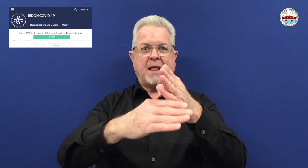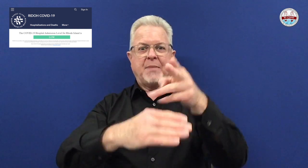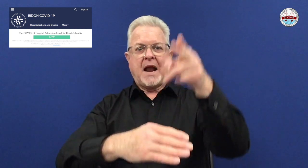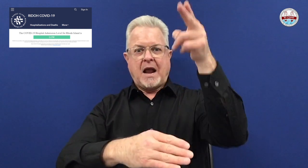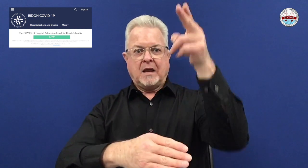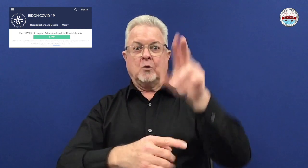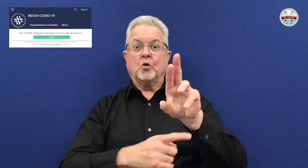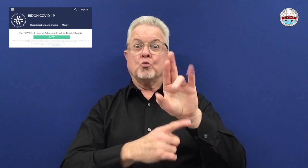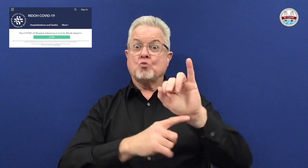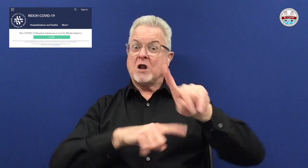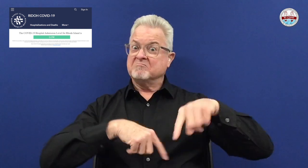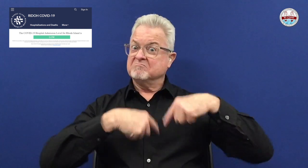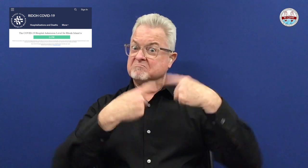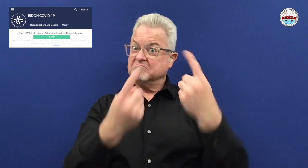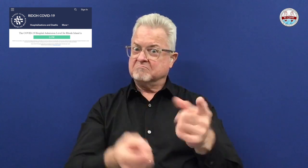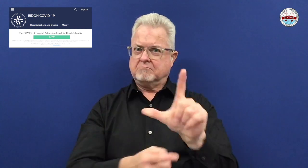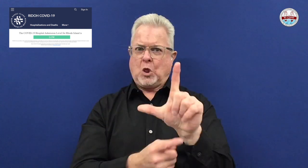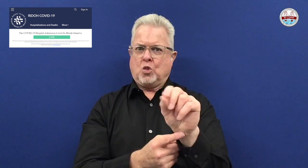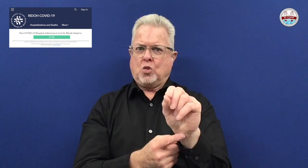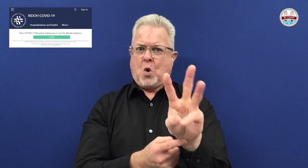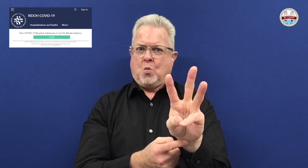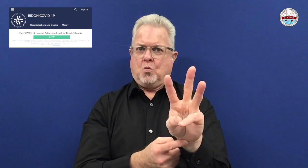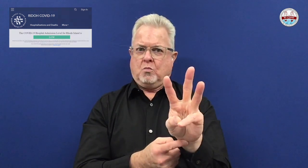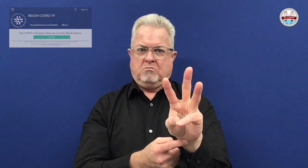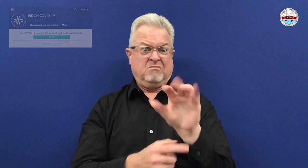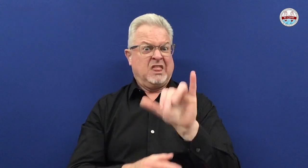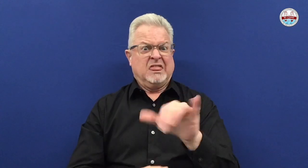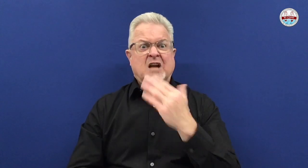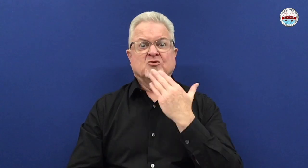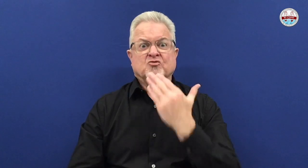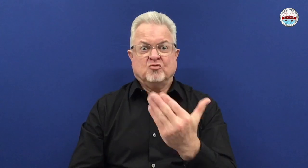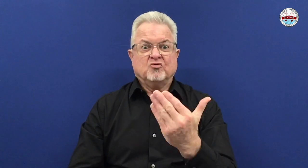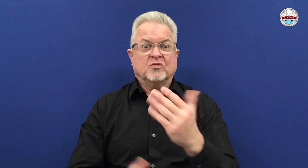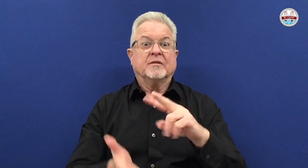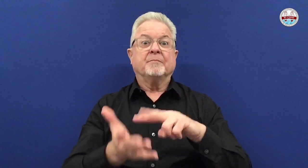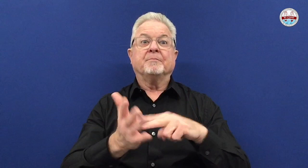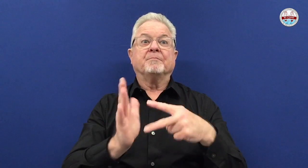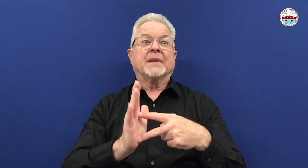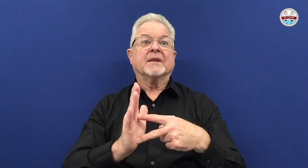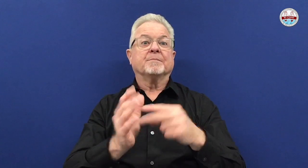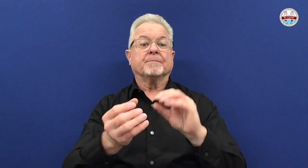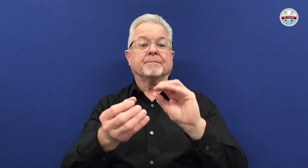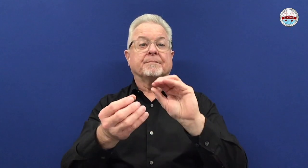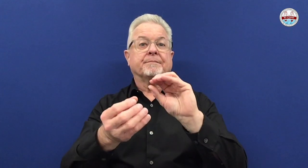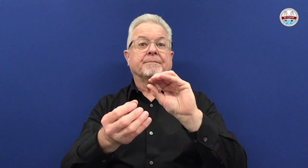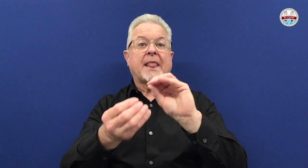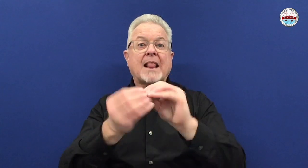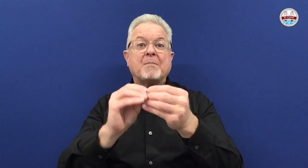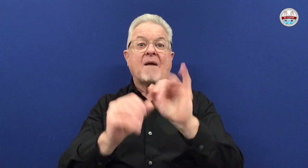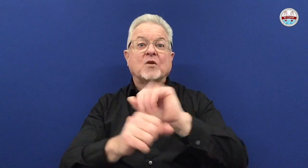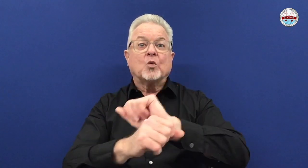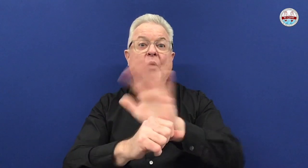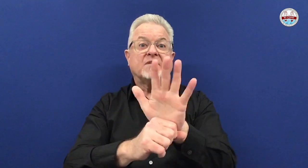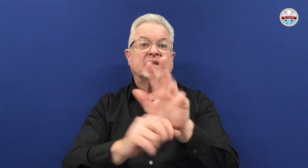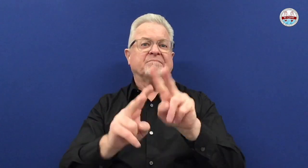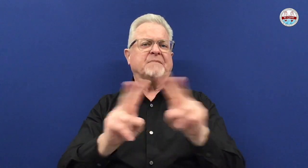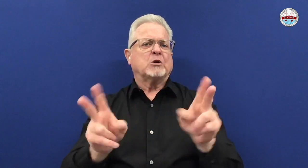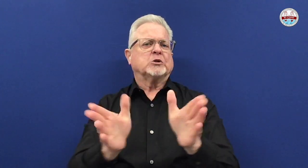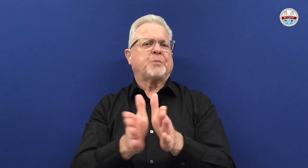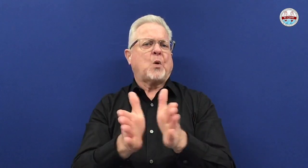levels, low, medium, and high in the past. Rhode Island right now is very low, and that's good. That means that the number of